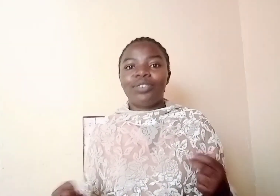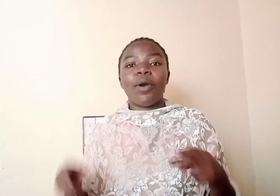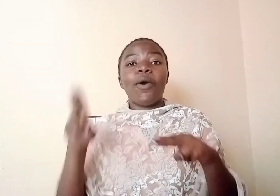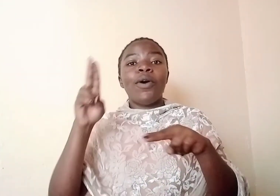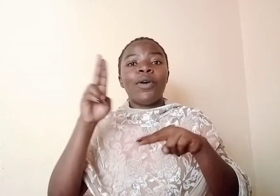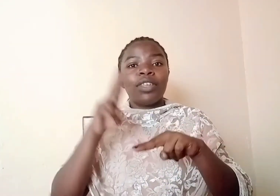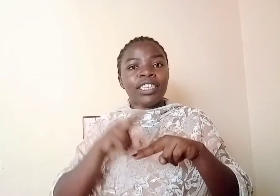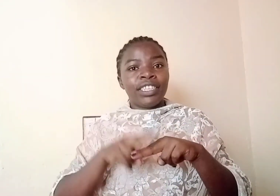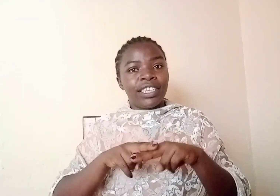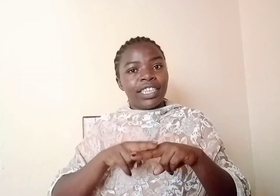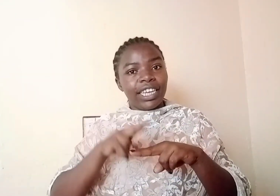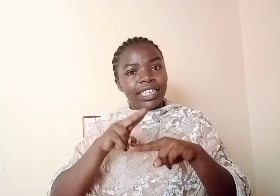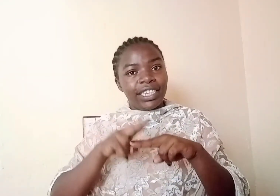So, sit